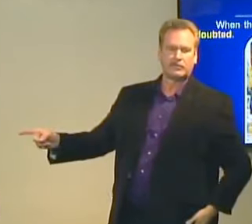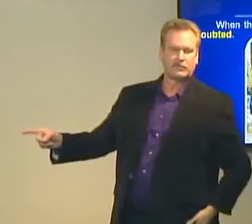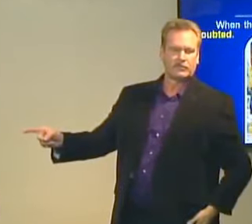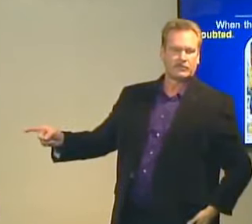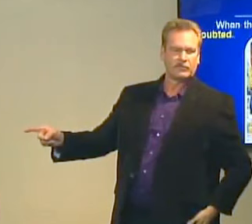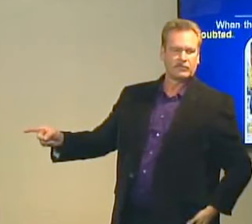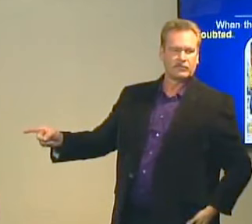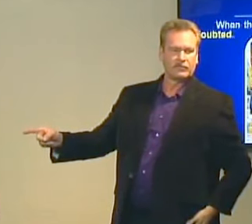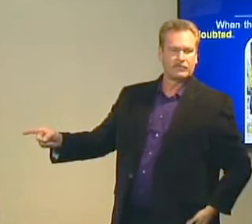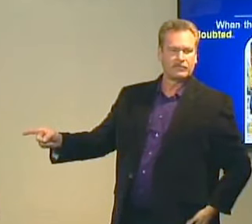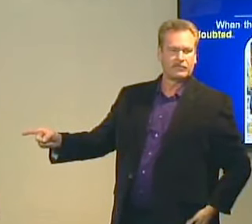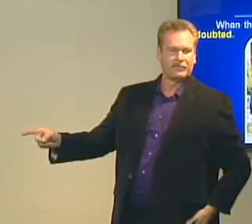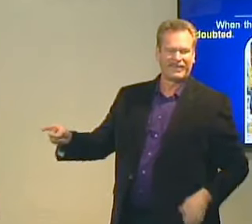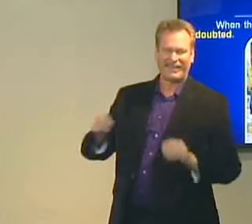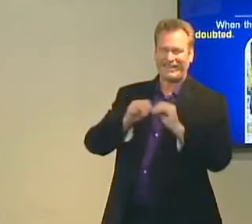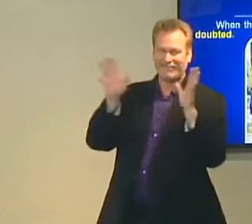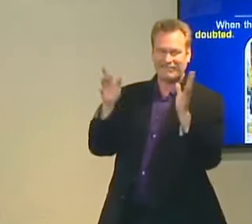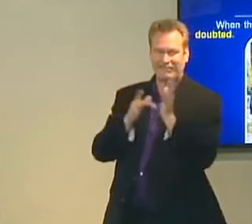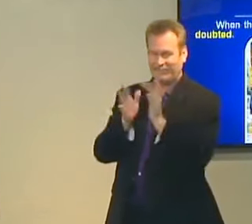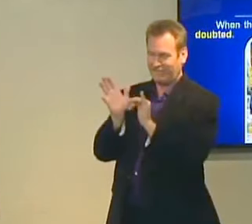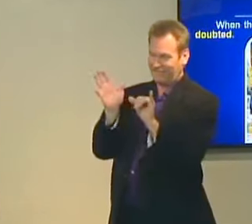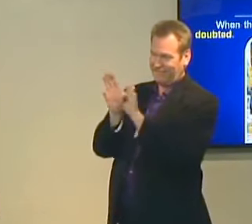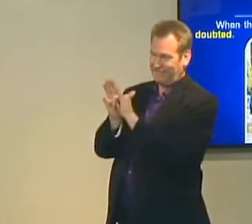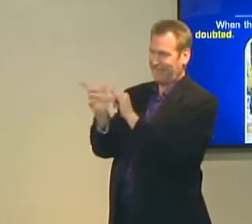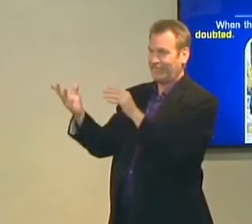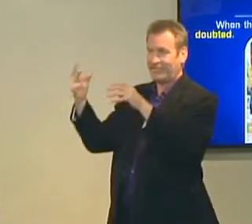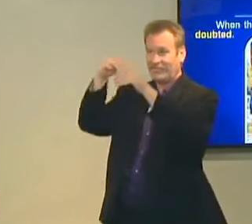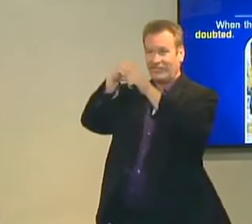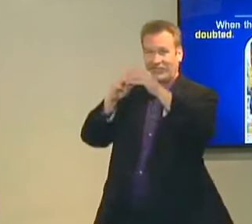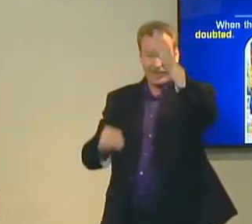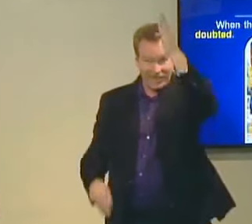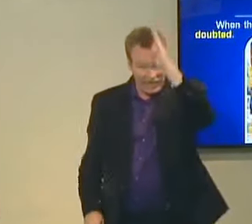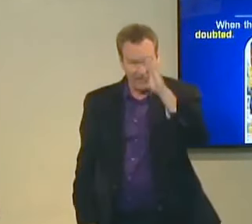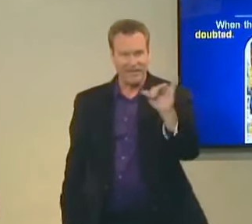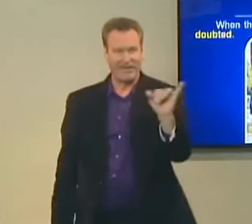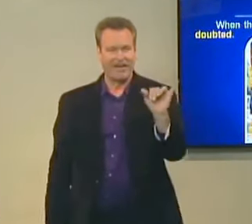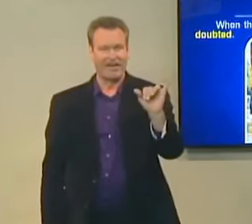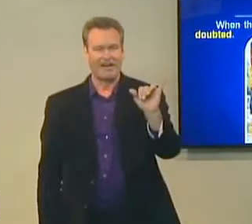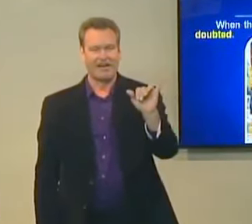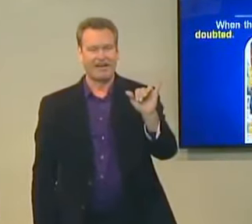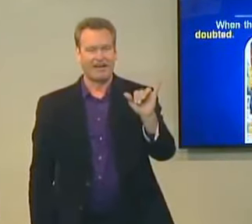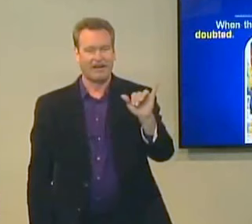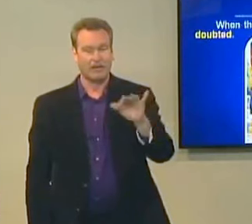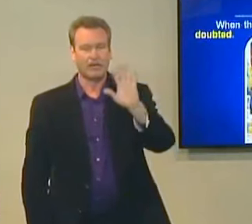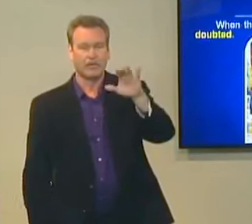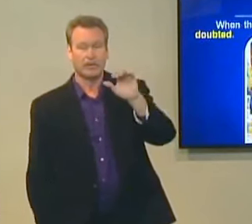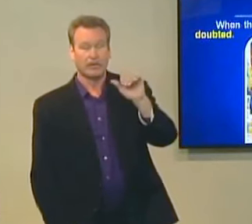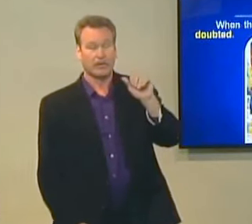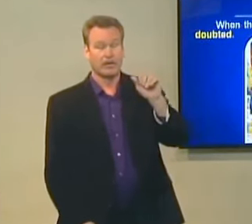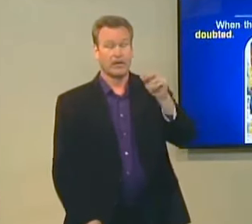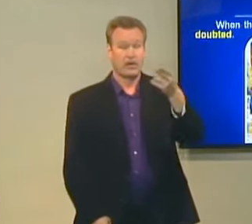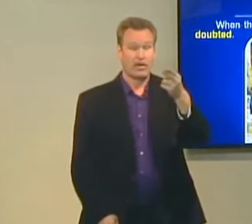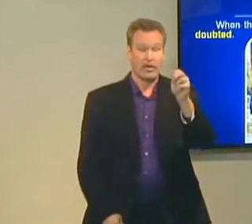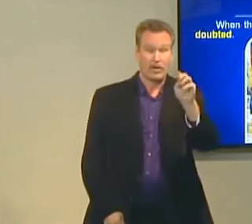Jesus because they knew who He was. They knew who He was God. It was clear to them that He was God, that He was with